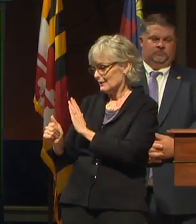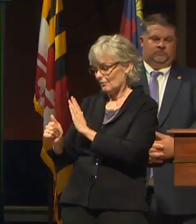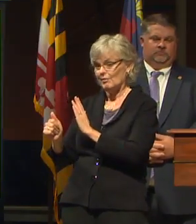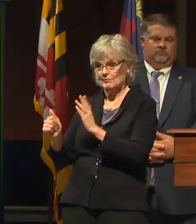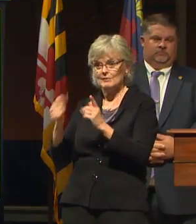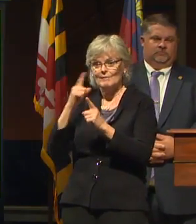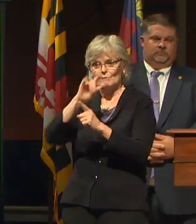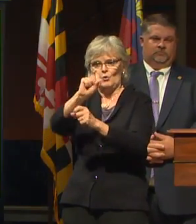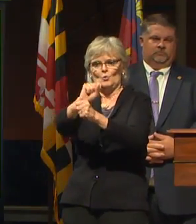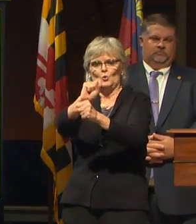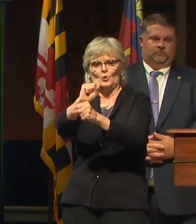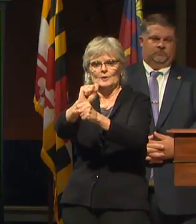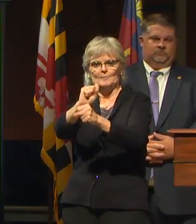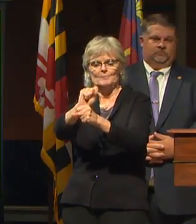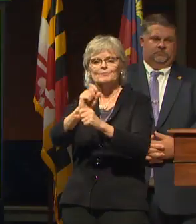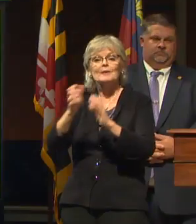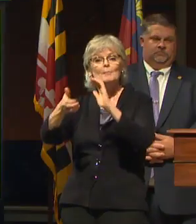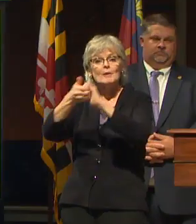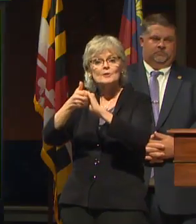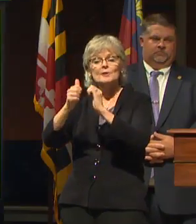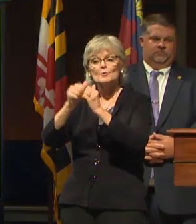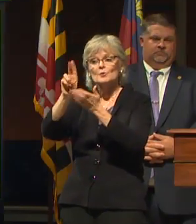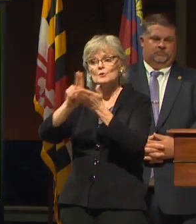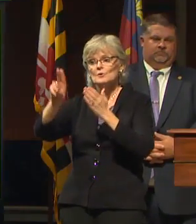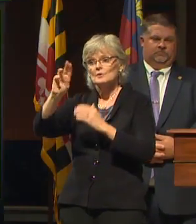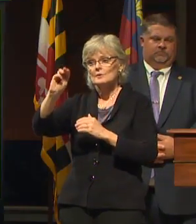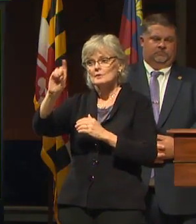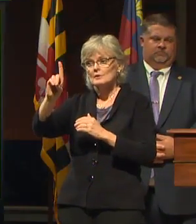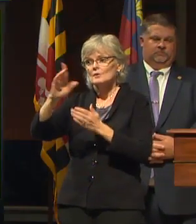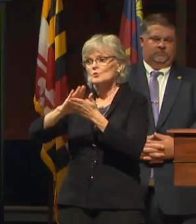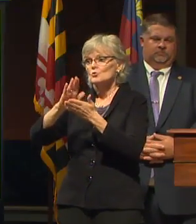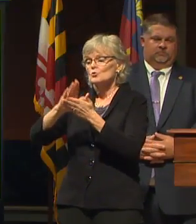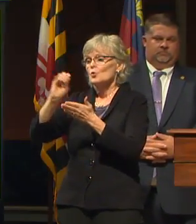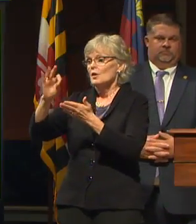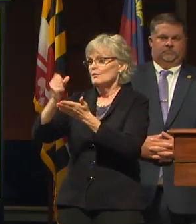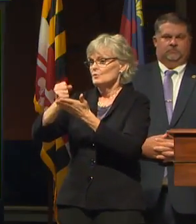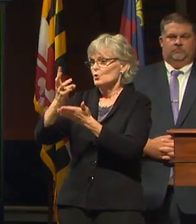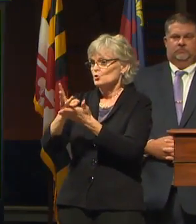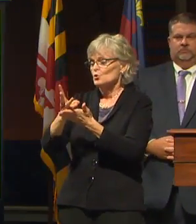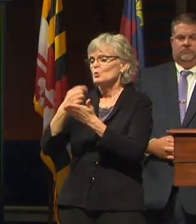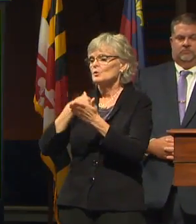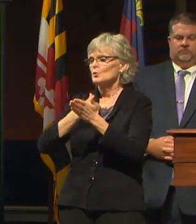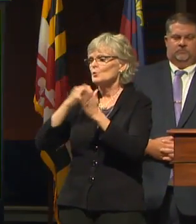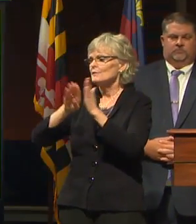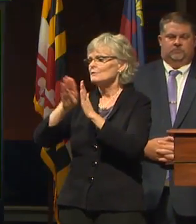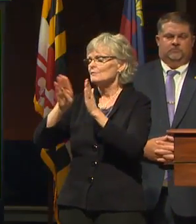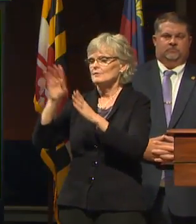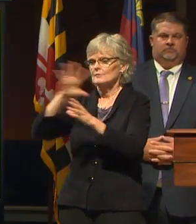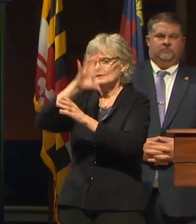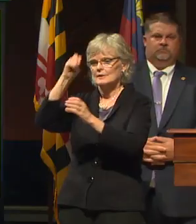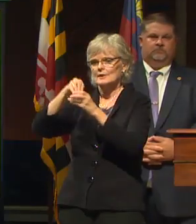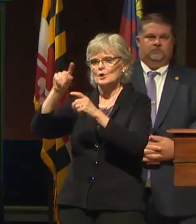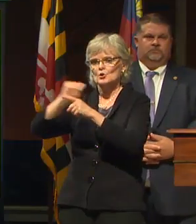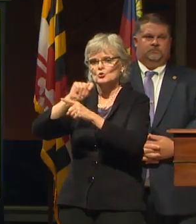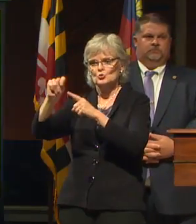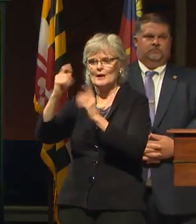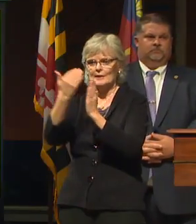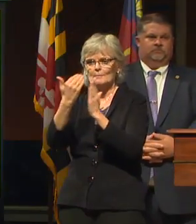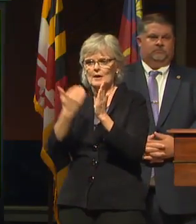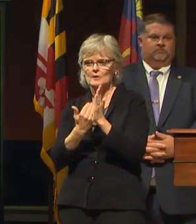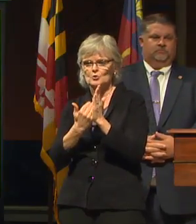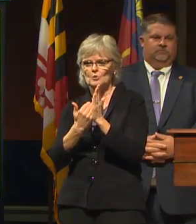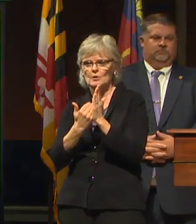issue. In partnership with the University of Maryland School of Social Work, we've developed a comprehensive training module.